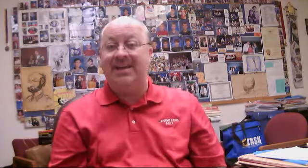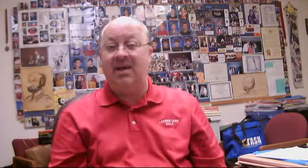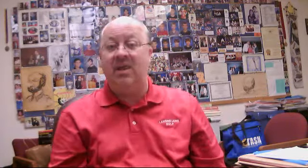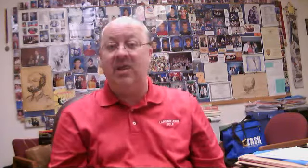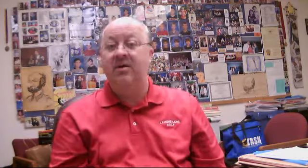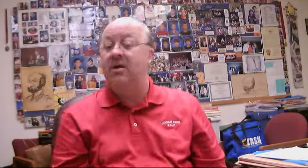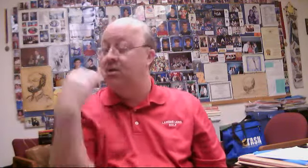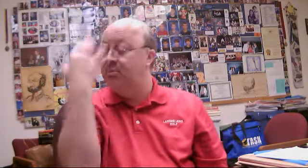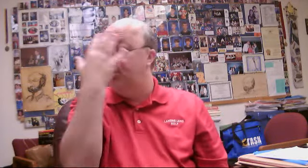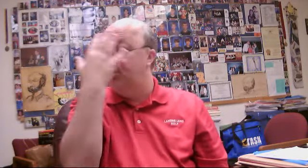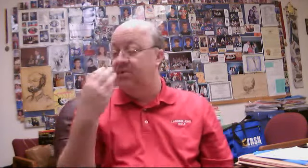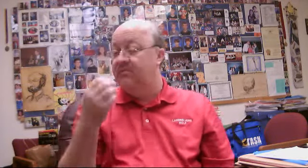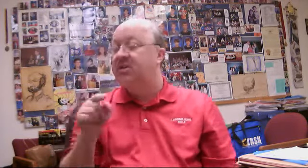ASL,